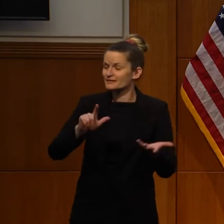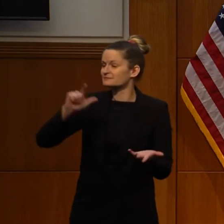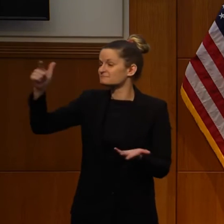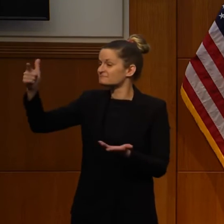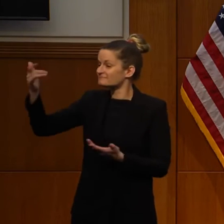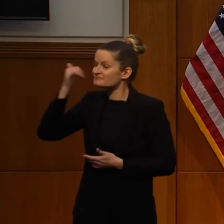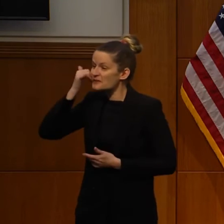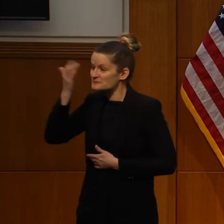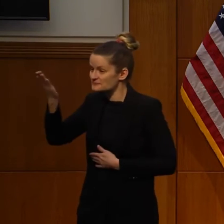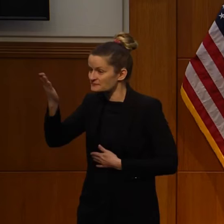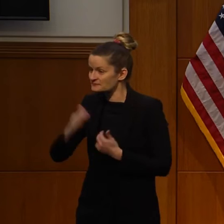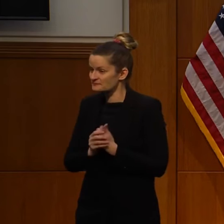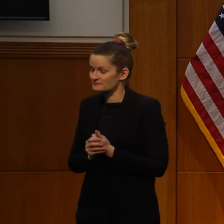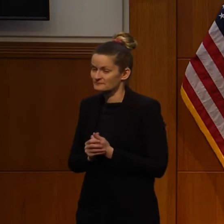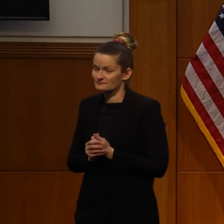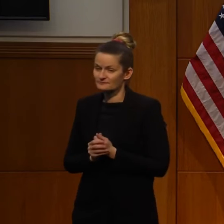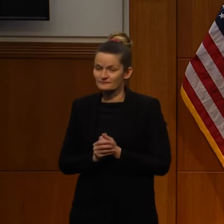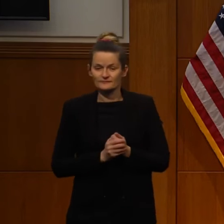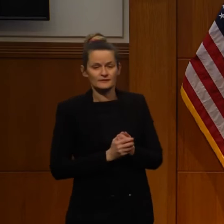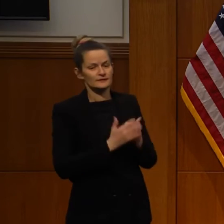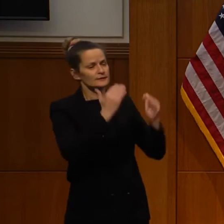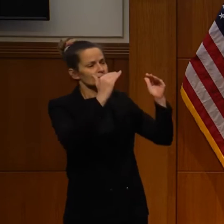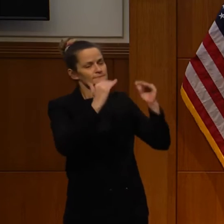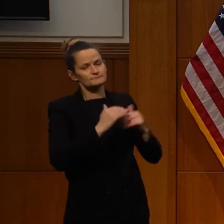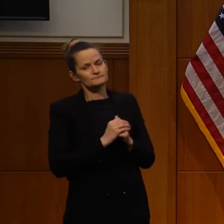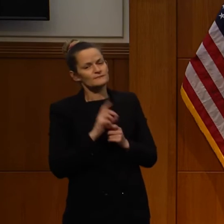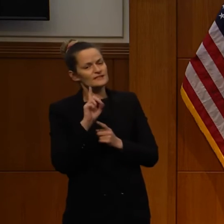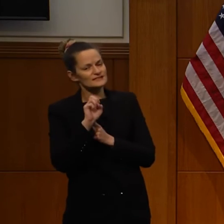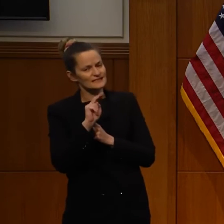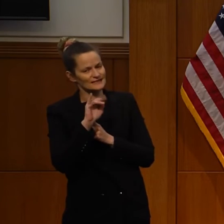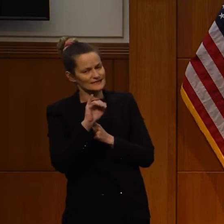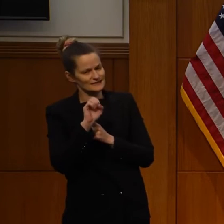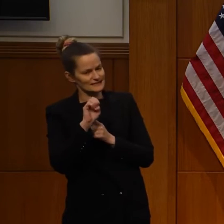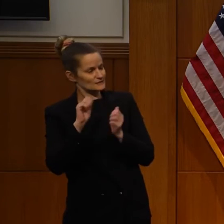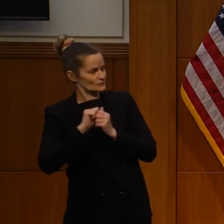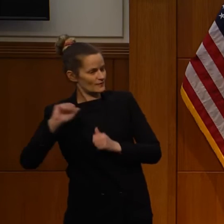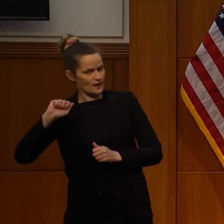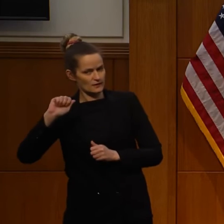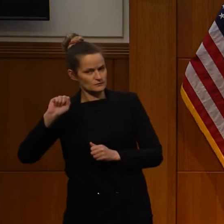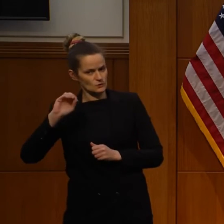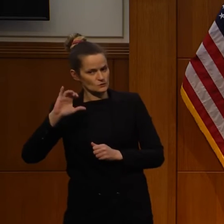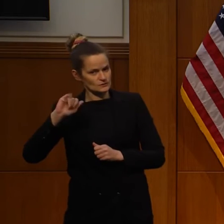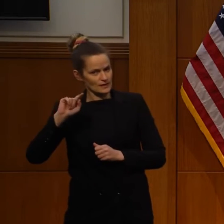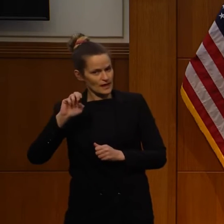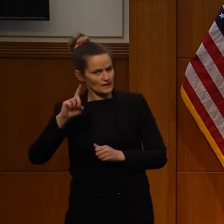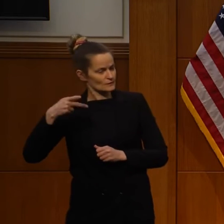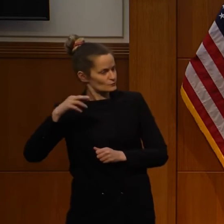Next up, we have Denise Lavoie with the Associated Press. Denise, do you have a question? *6 to unmute yourself.